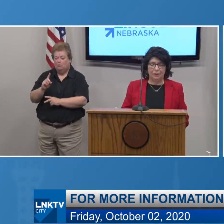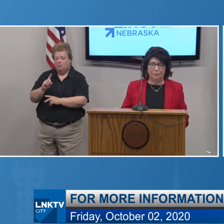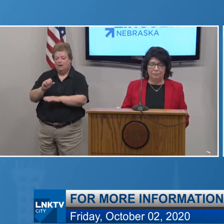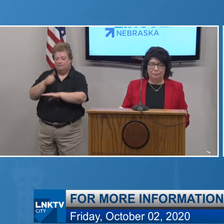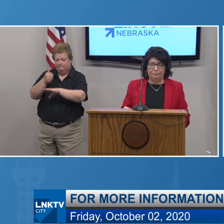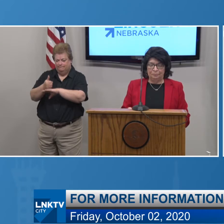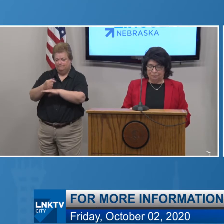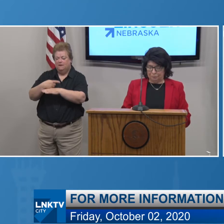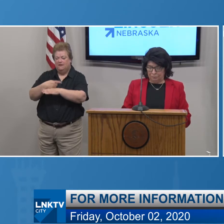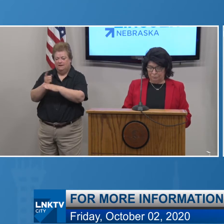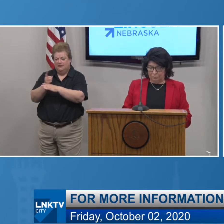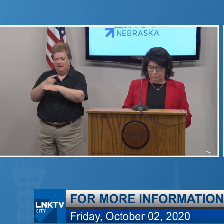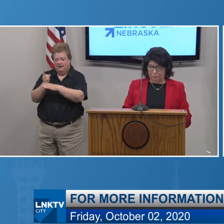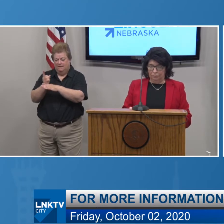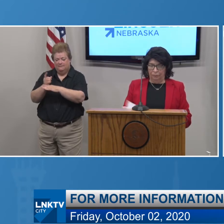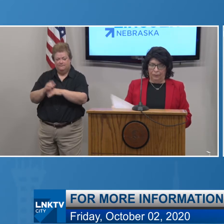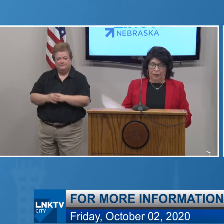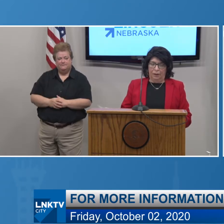public.